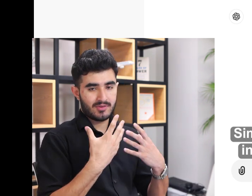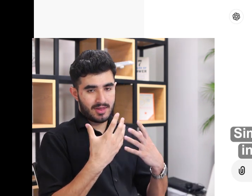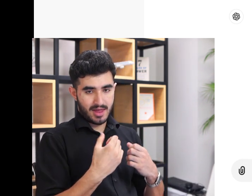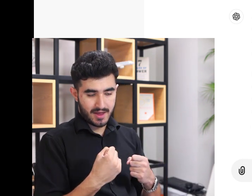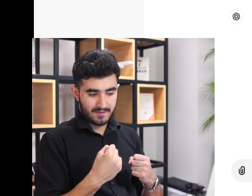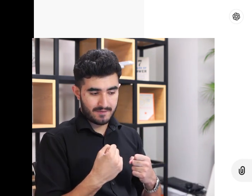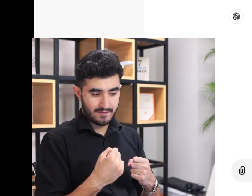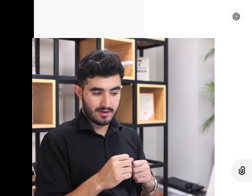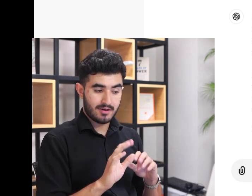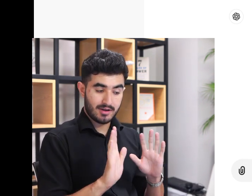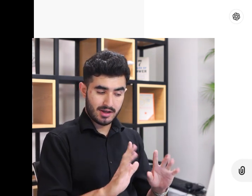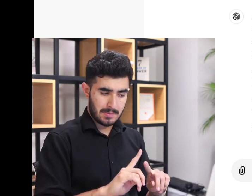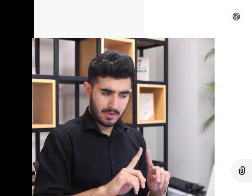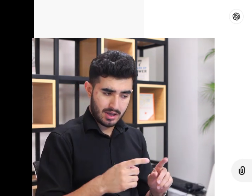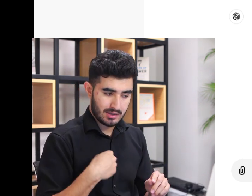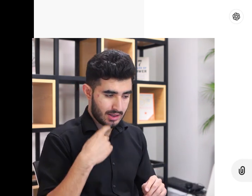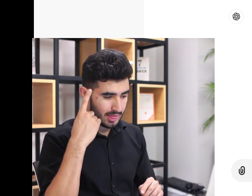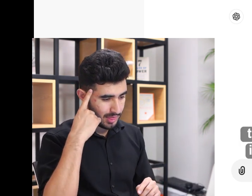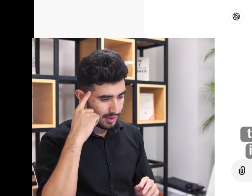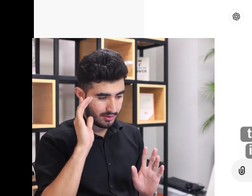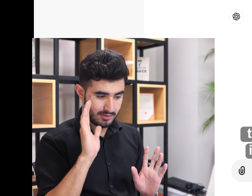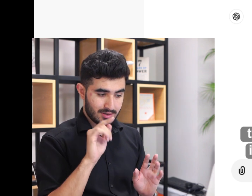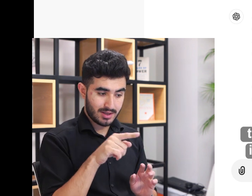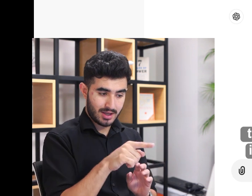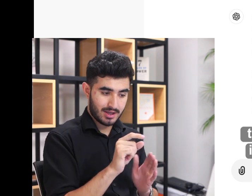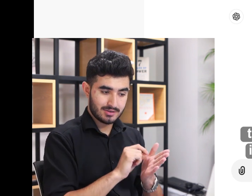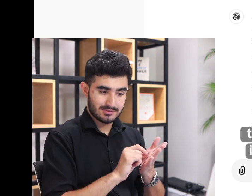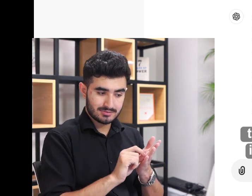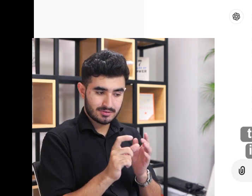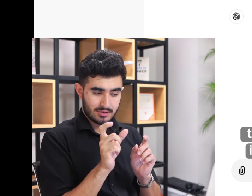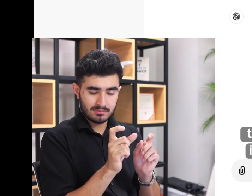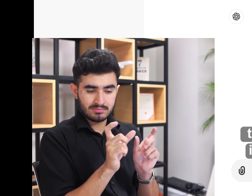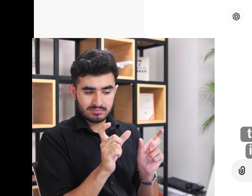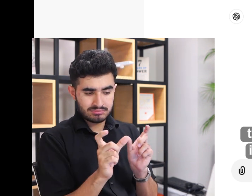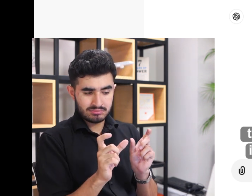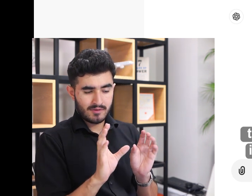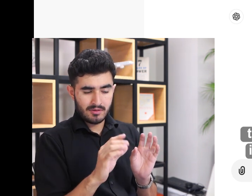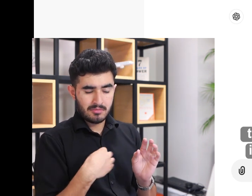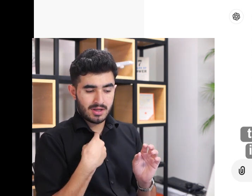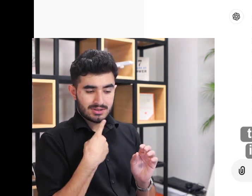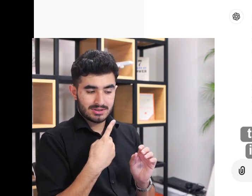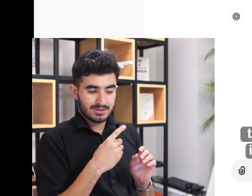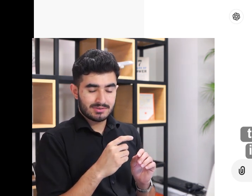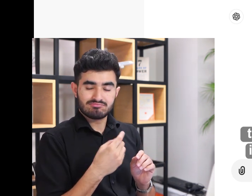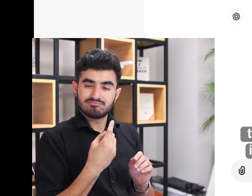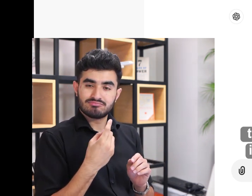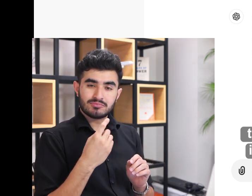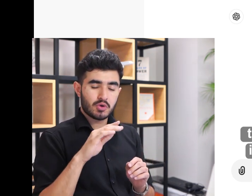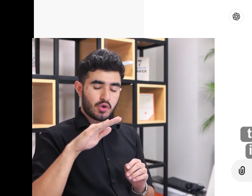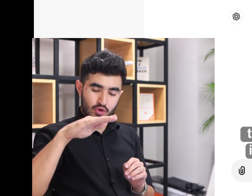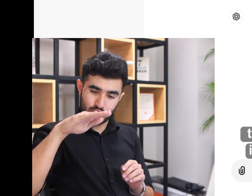you. Okay, I have another idea. The response is fine, but what if it's a child or a deaf person who